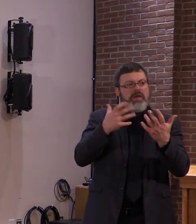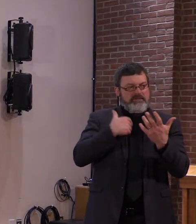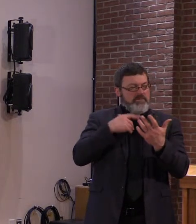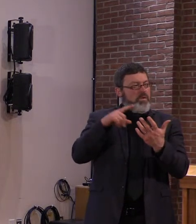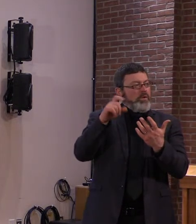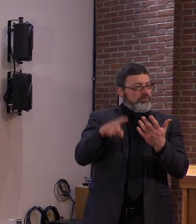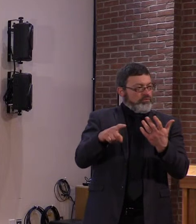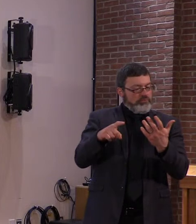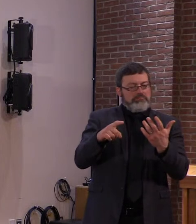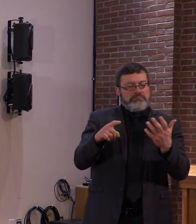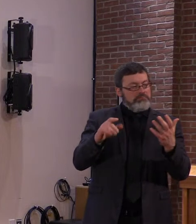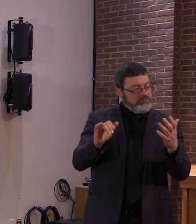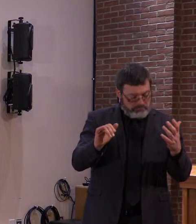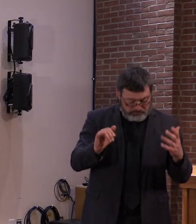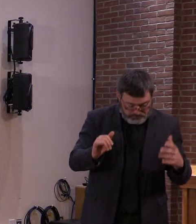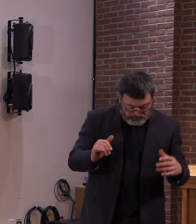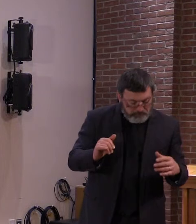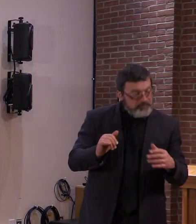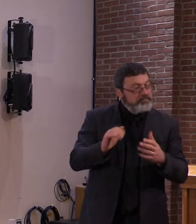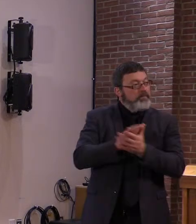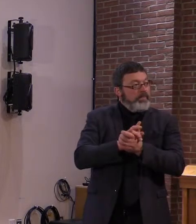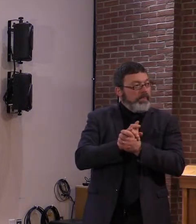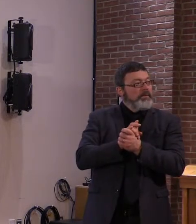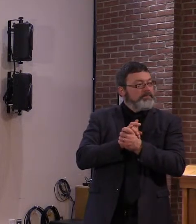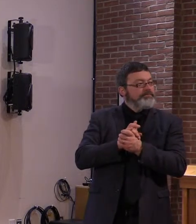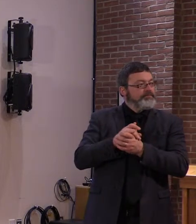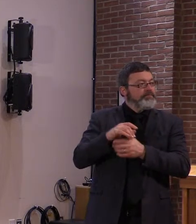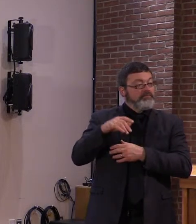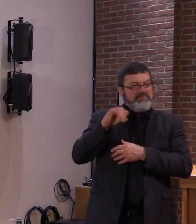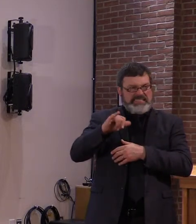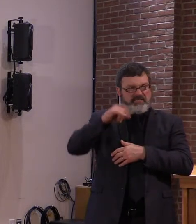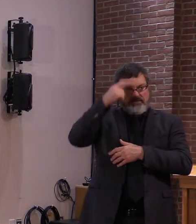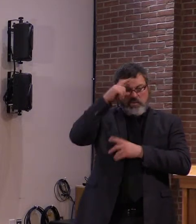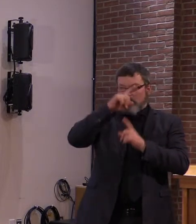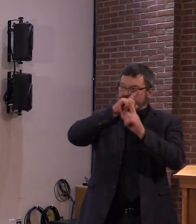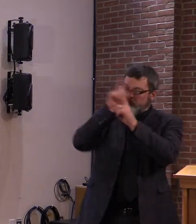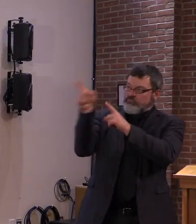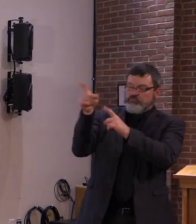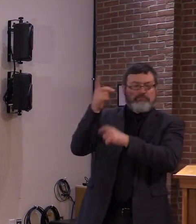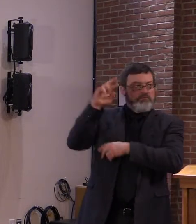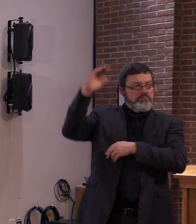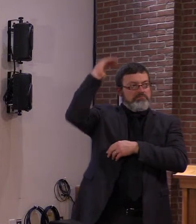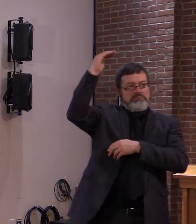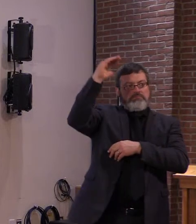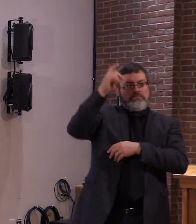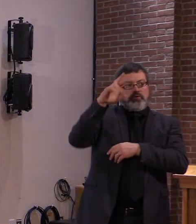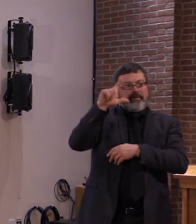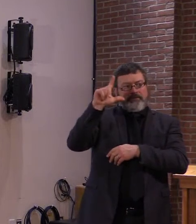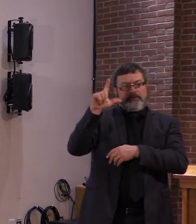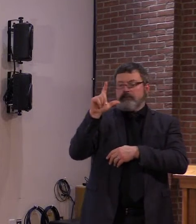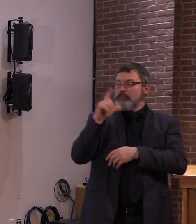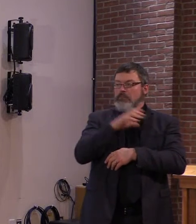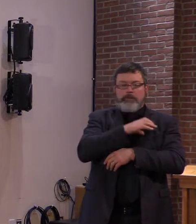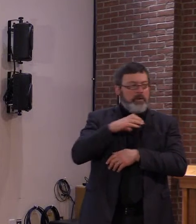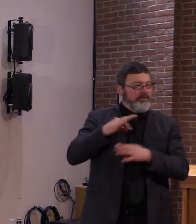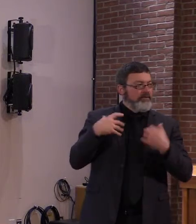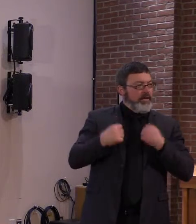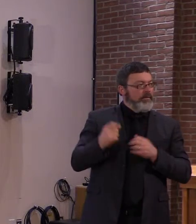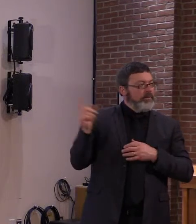the question in terms of what I knew at the time. So we weren't the situation was a